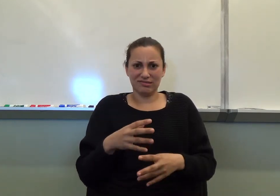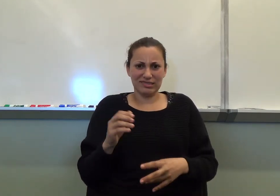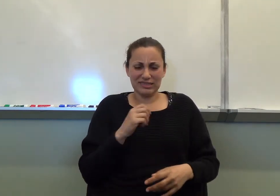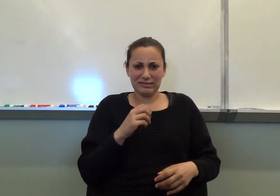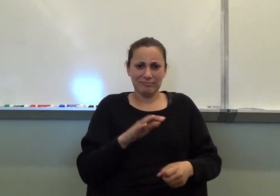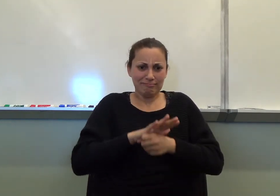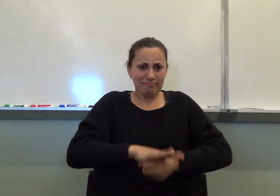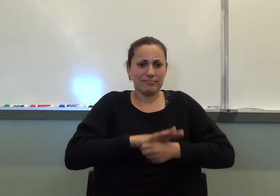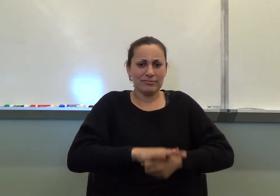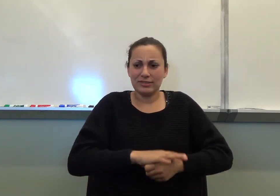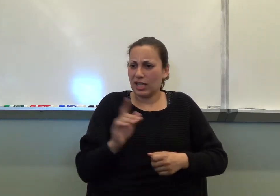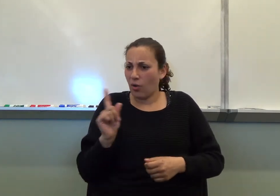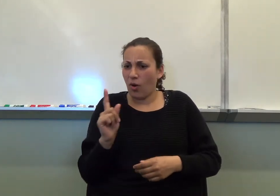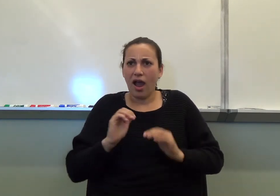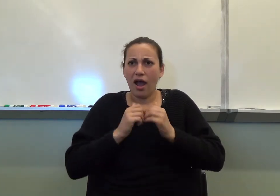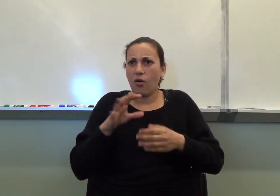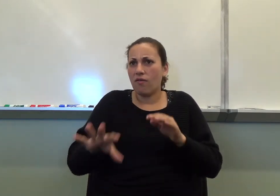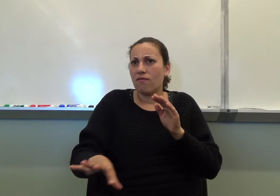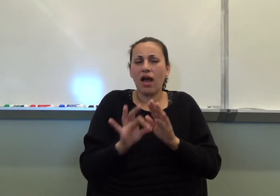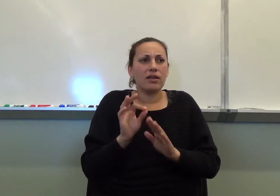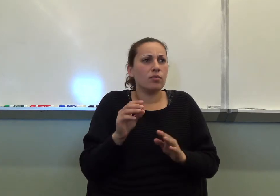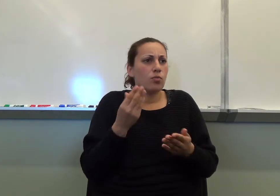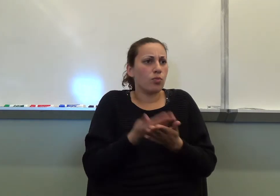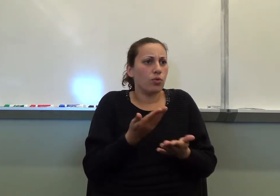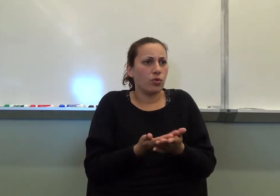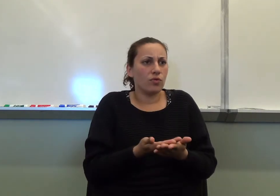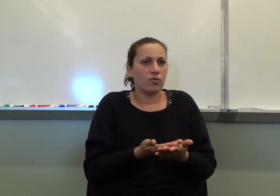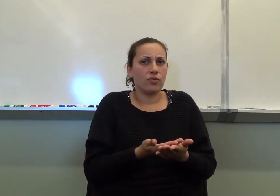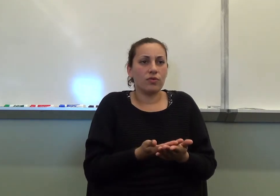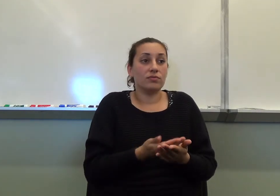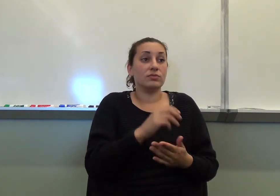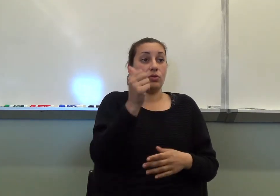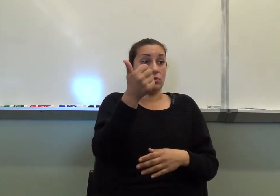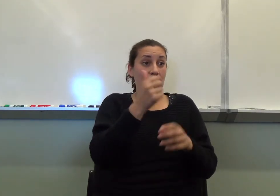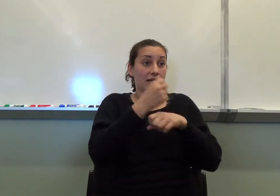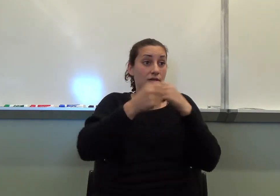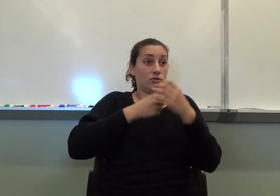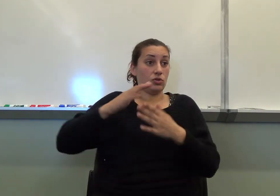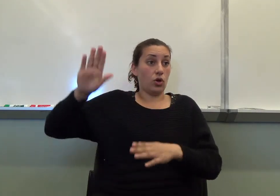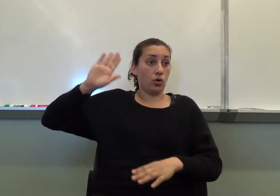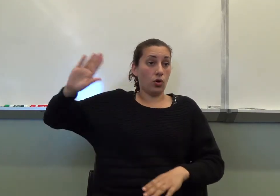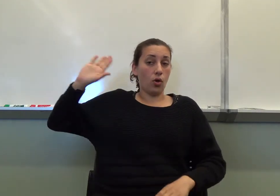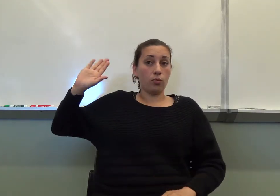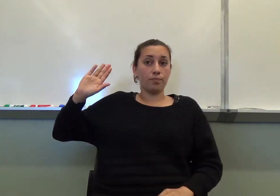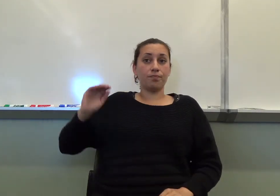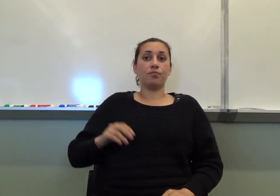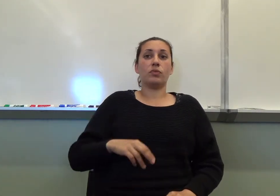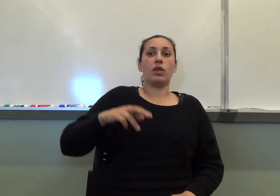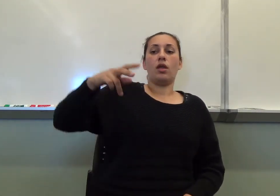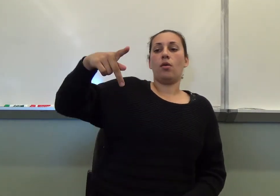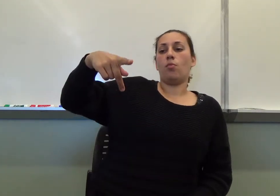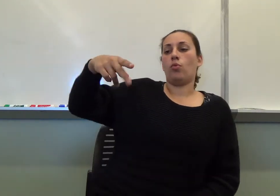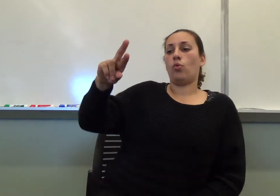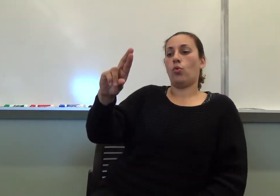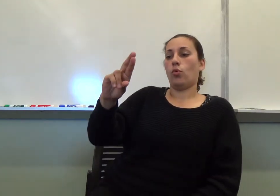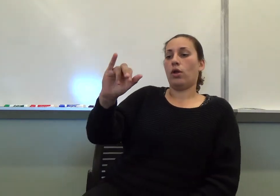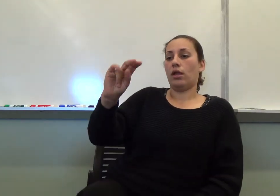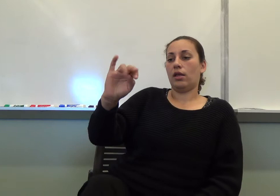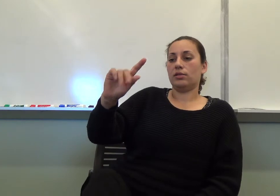was the proof? All right, 10 years ago at Princeton, one of the math professors was given a